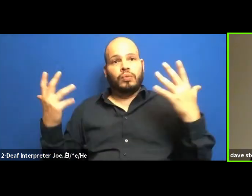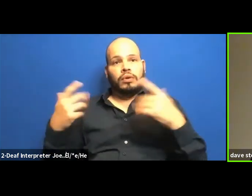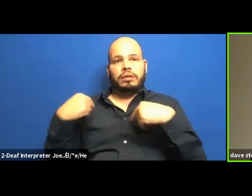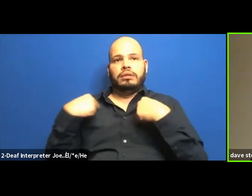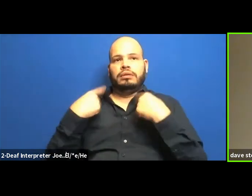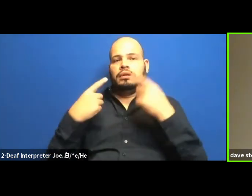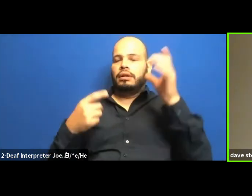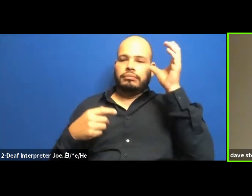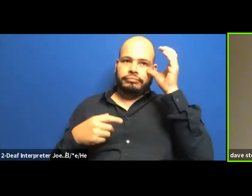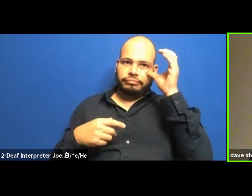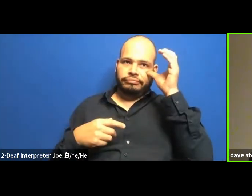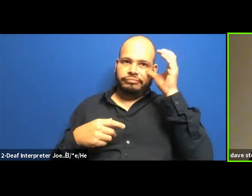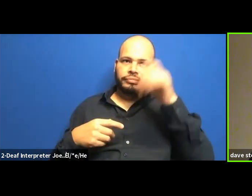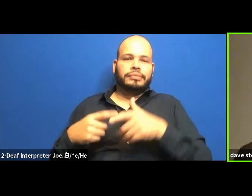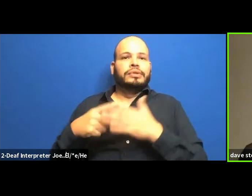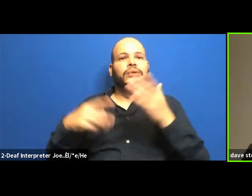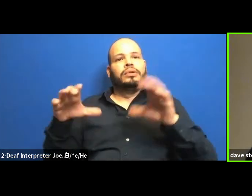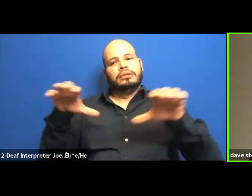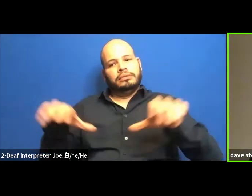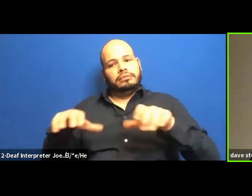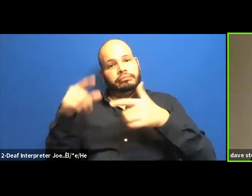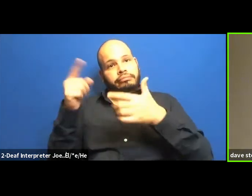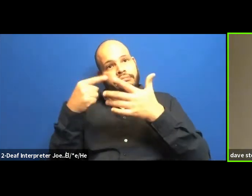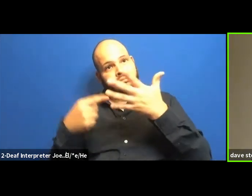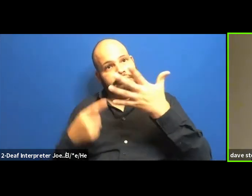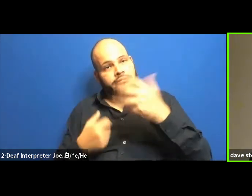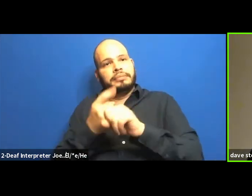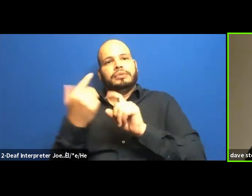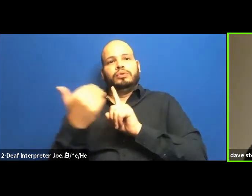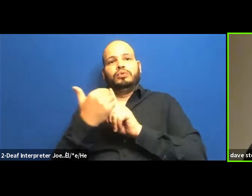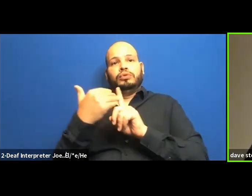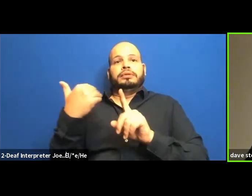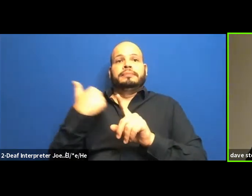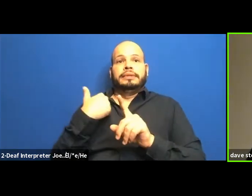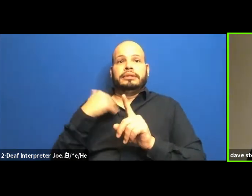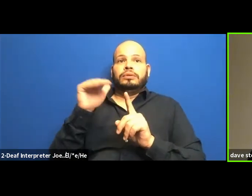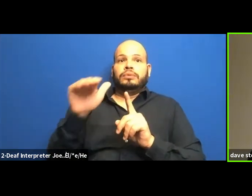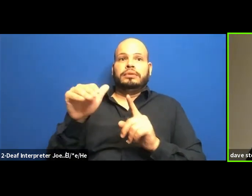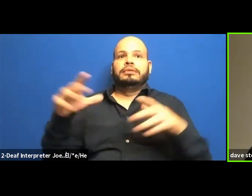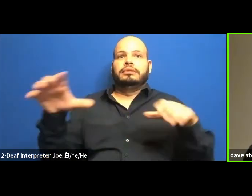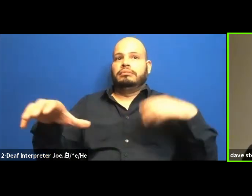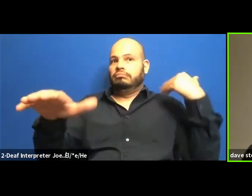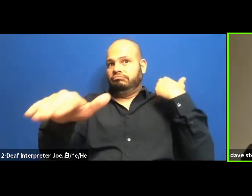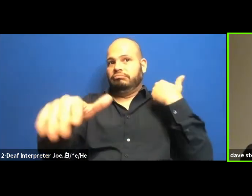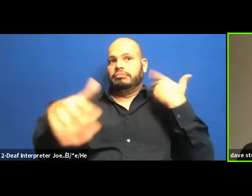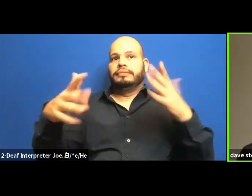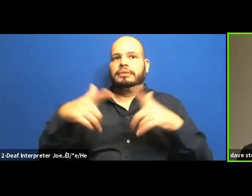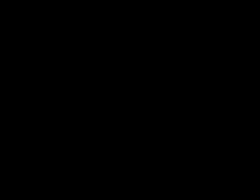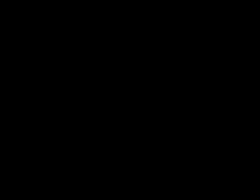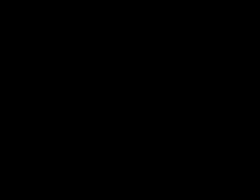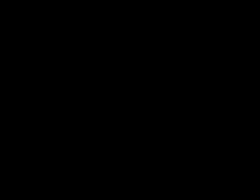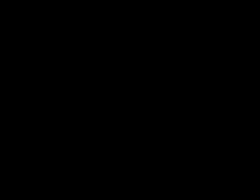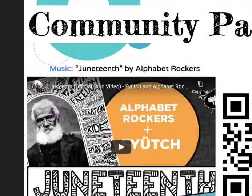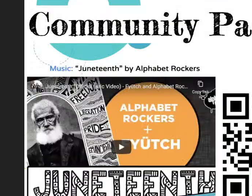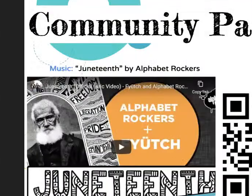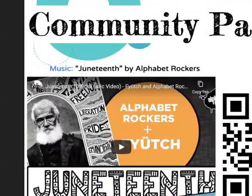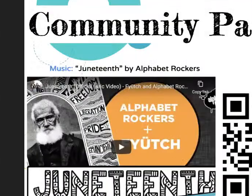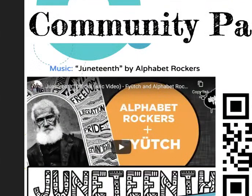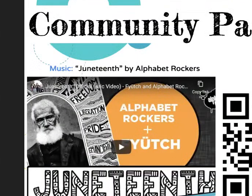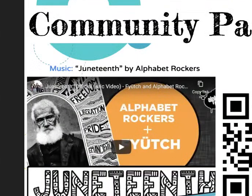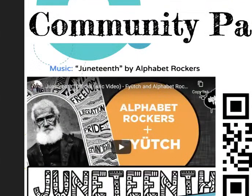So as we wind down, we're going to do a little bit of a screen share. And we want to thank